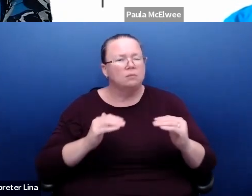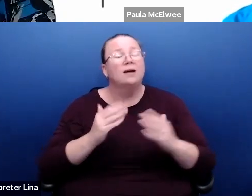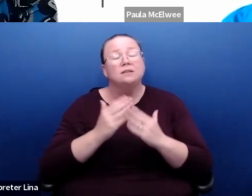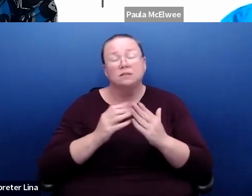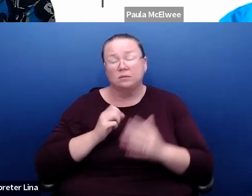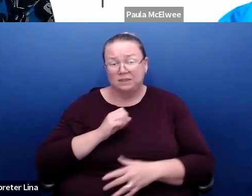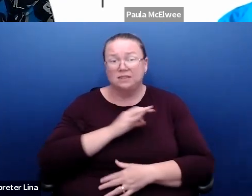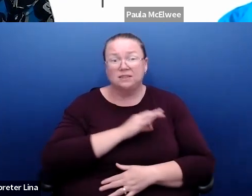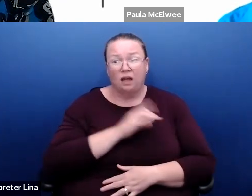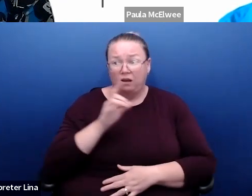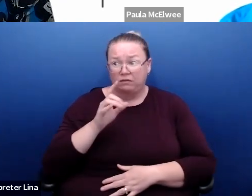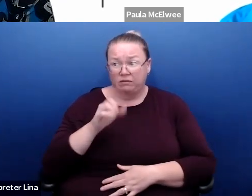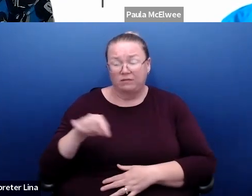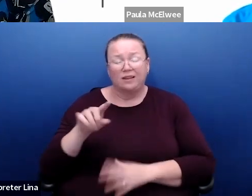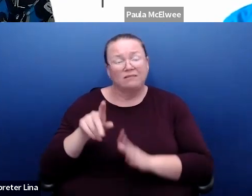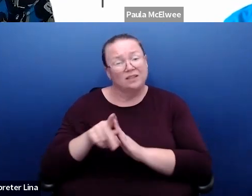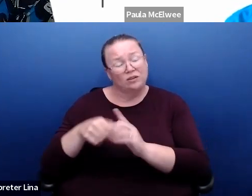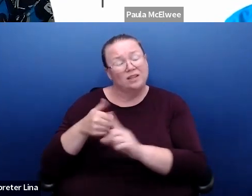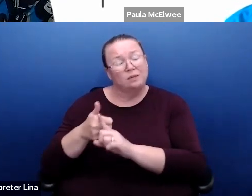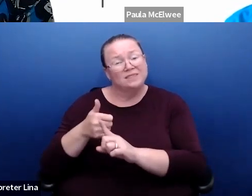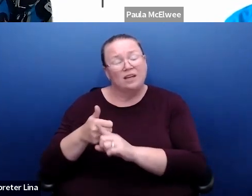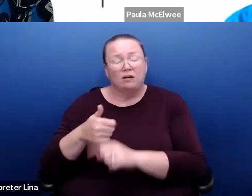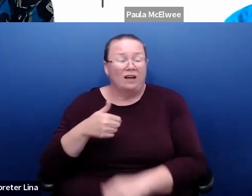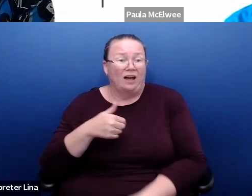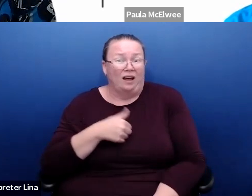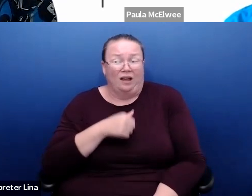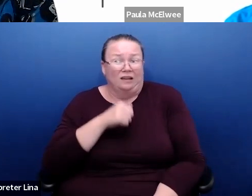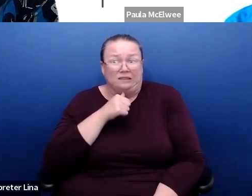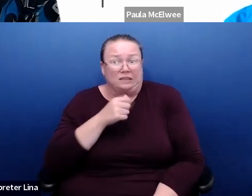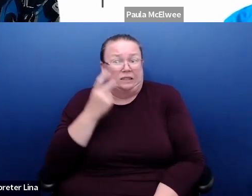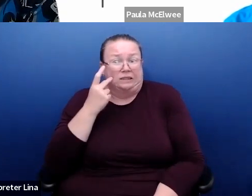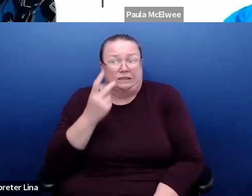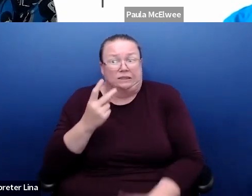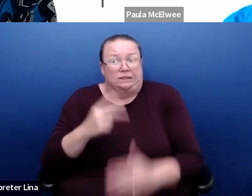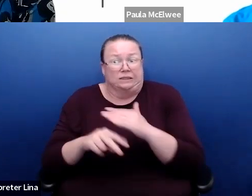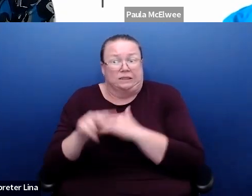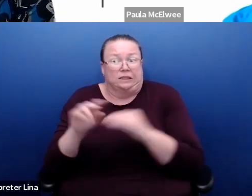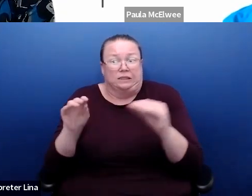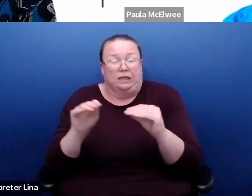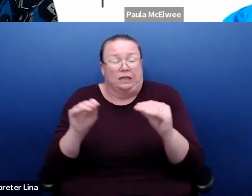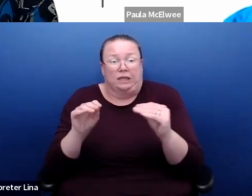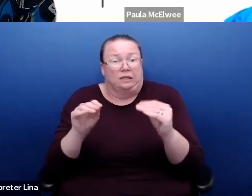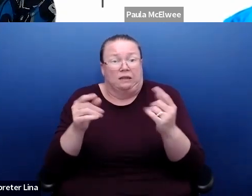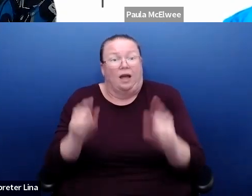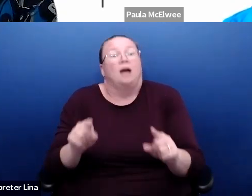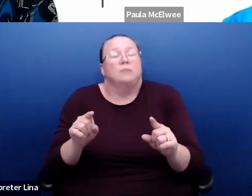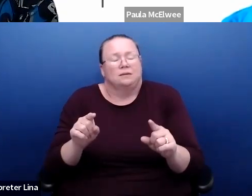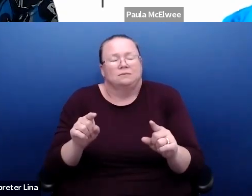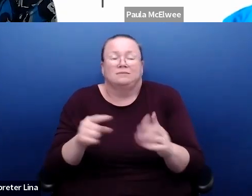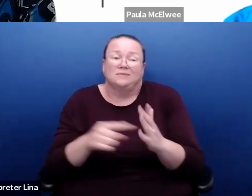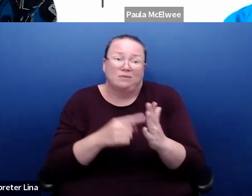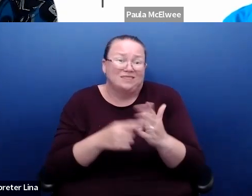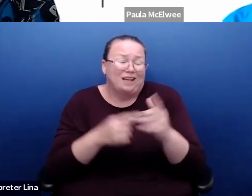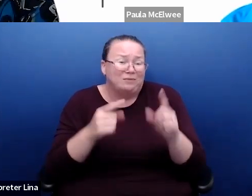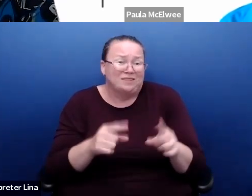who committed suicide and I didn't see it coming at all. And sometimes that's the case. You